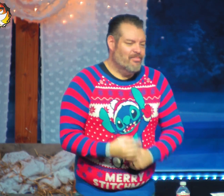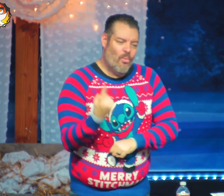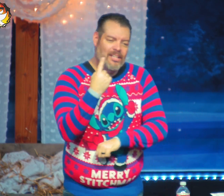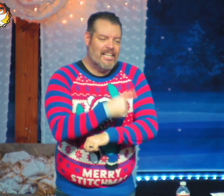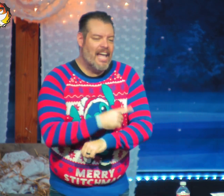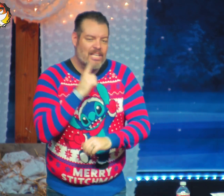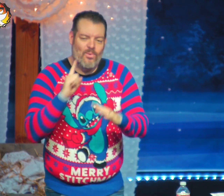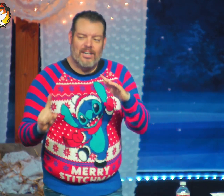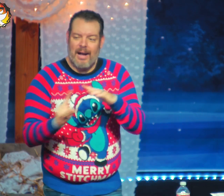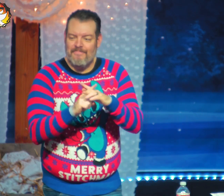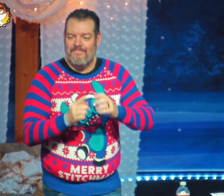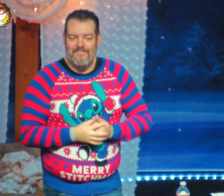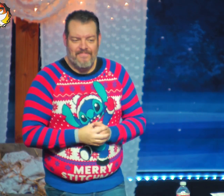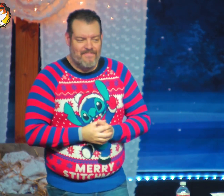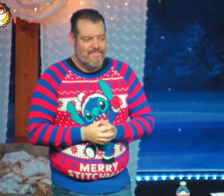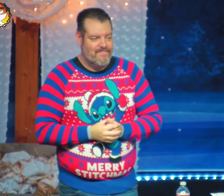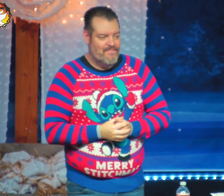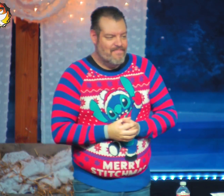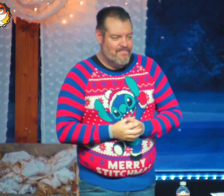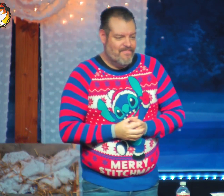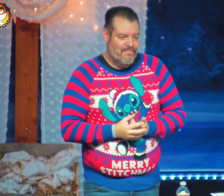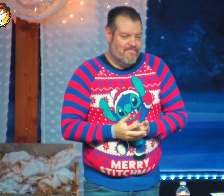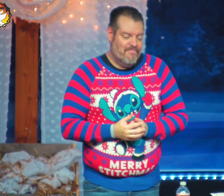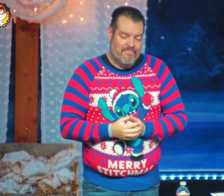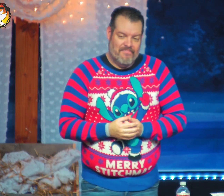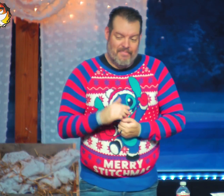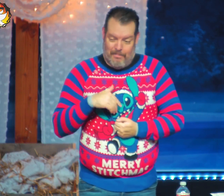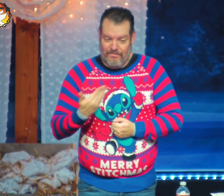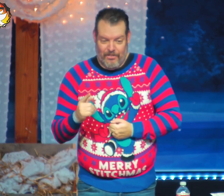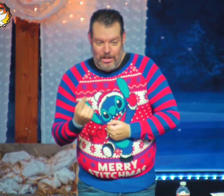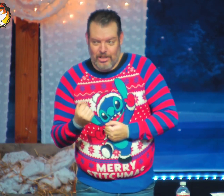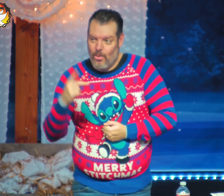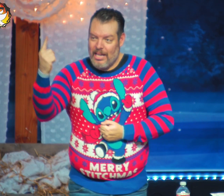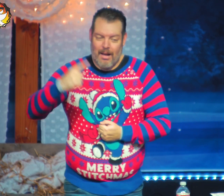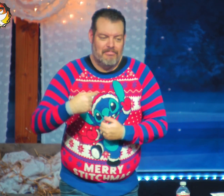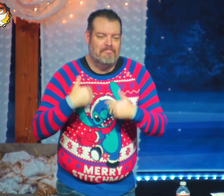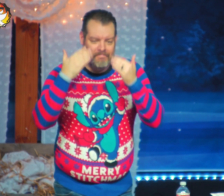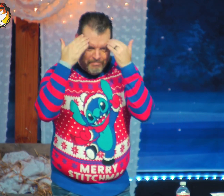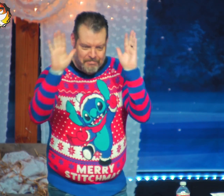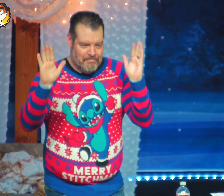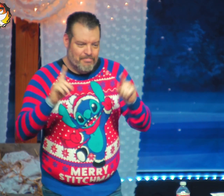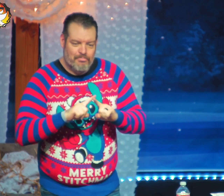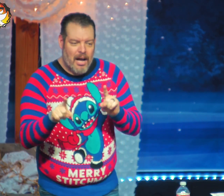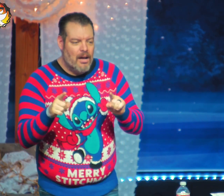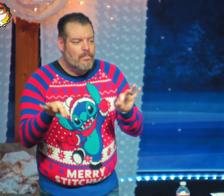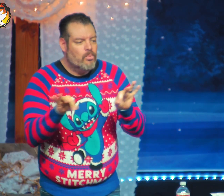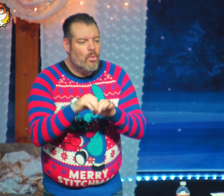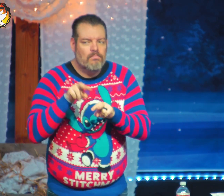And life is, you know, not very kind always, but I'm positive with Jesus Christ on my side.